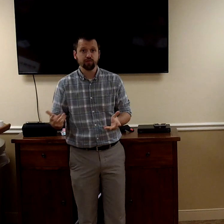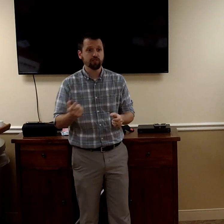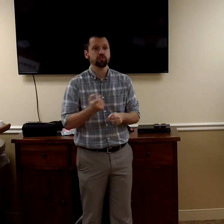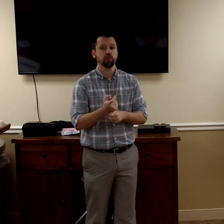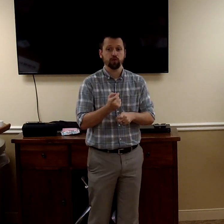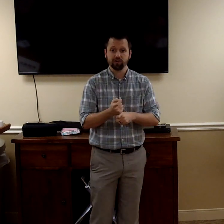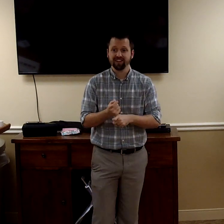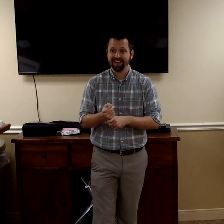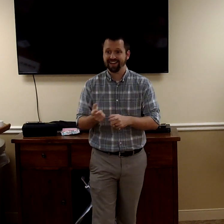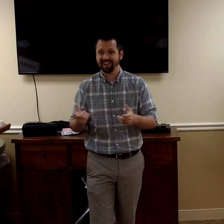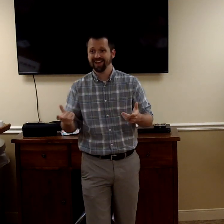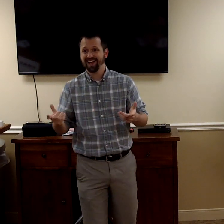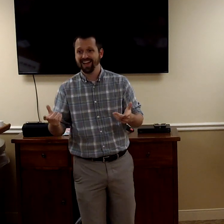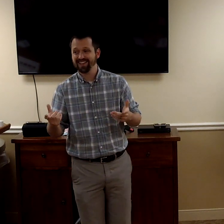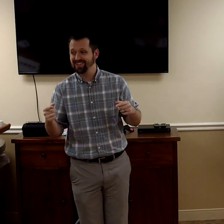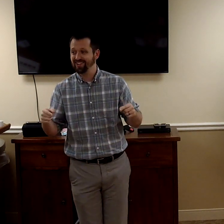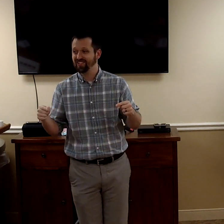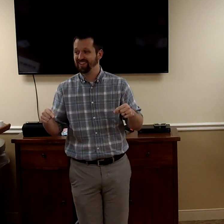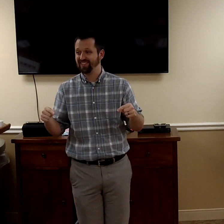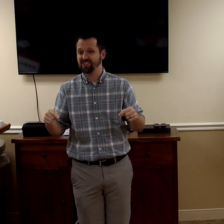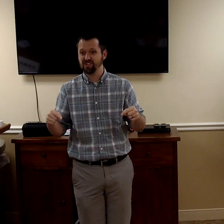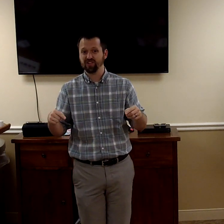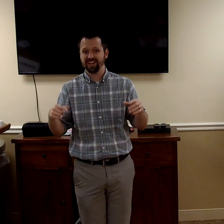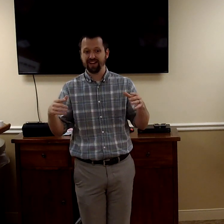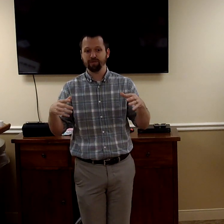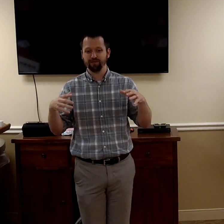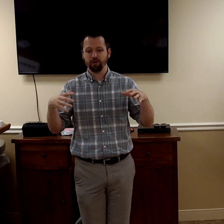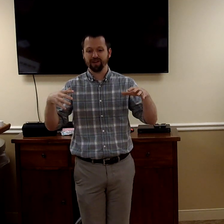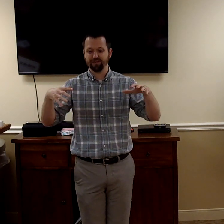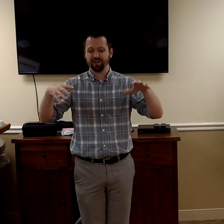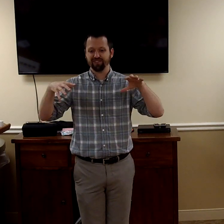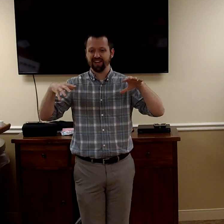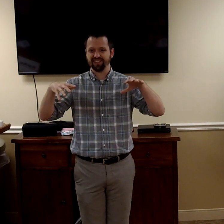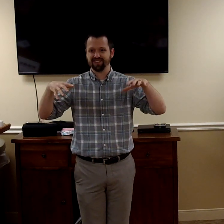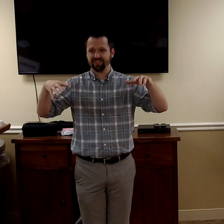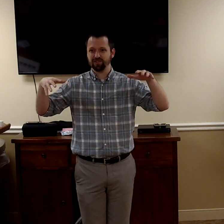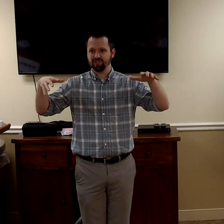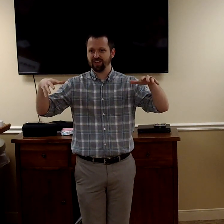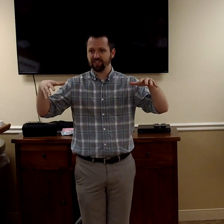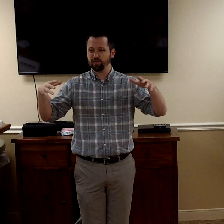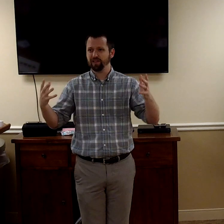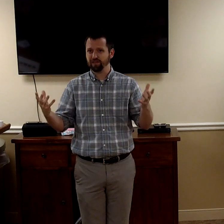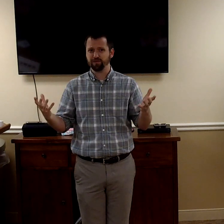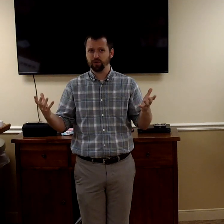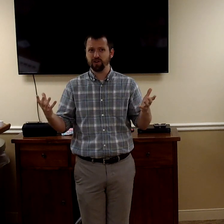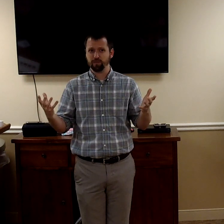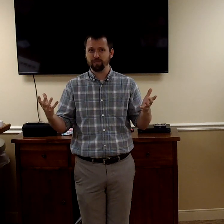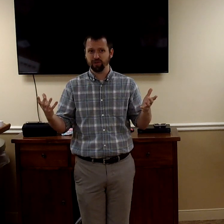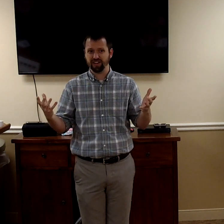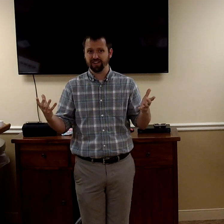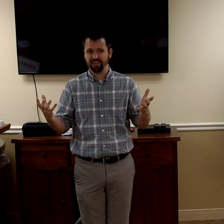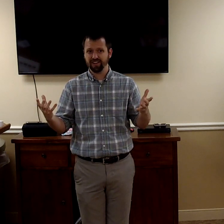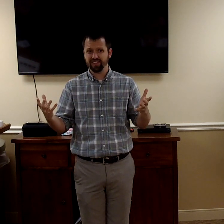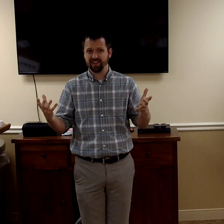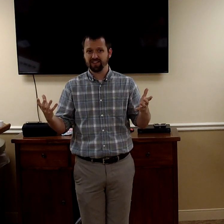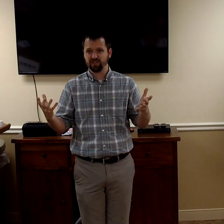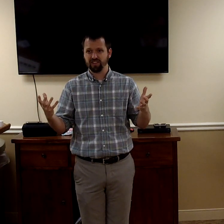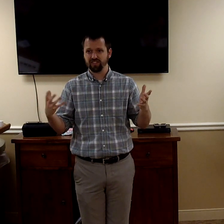a joke. Like, I started doing this as a joke, and now I'm performing in front of like this huge, like, there were like a few hundred people there. They did it during like their